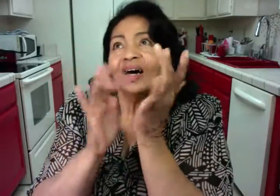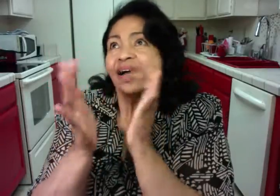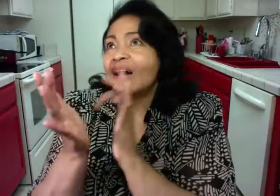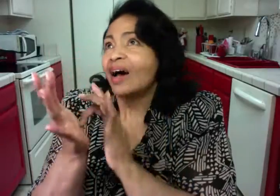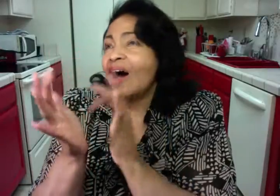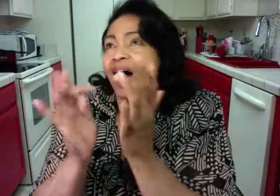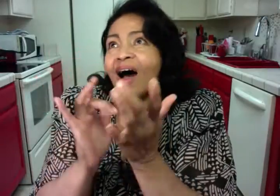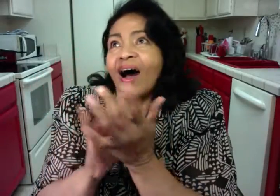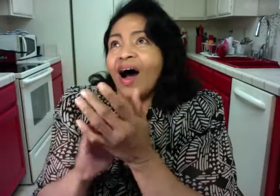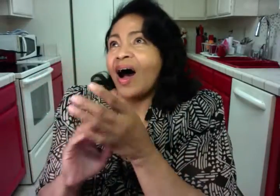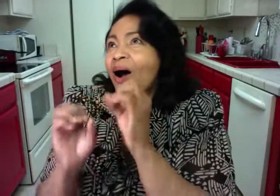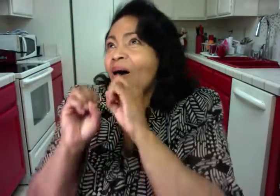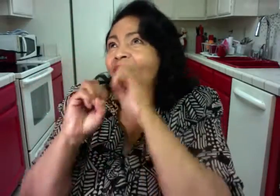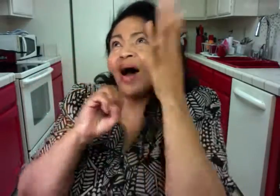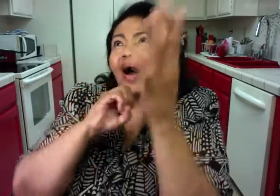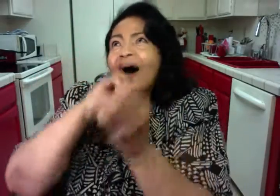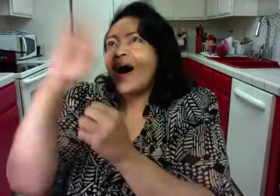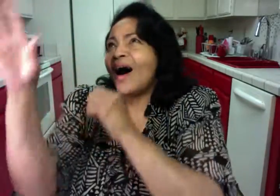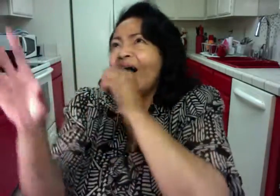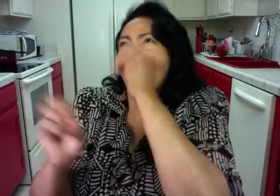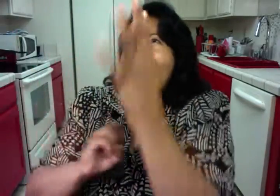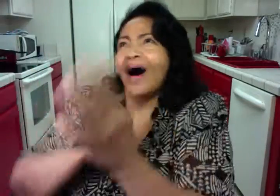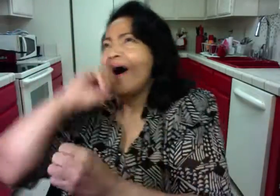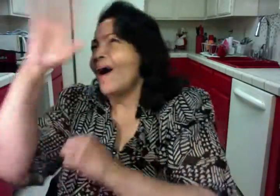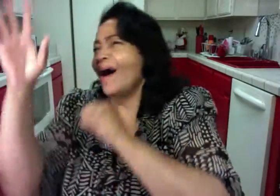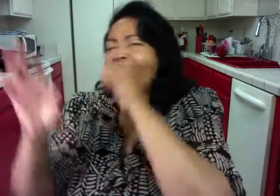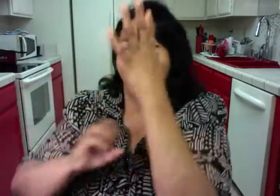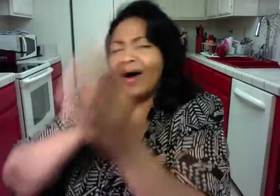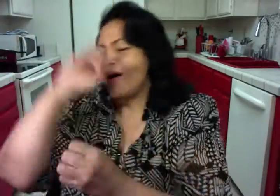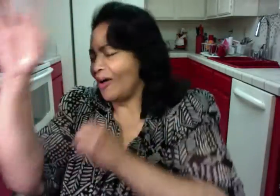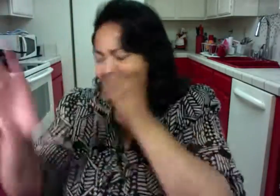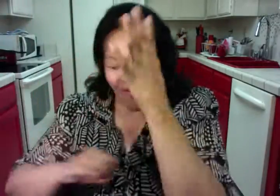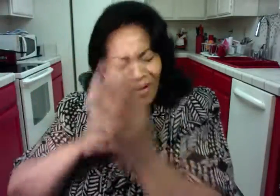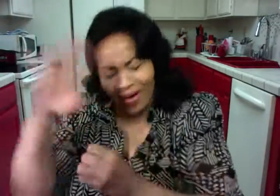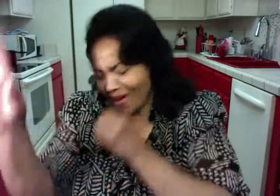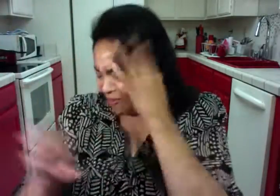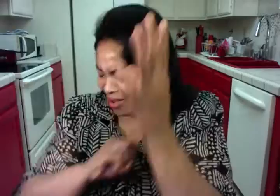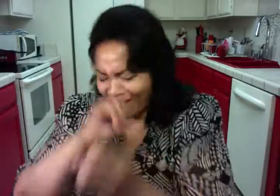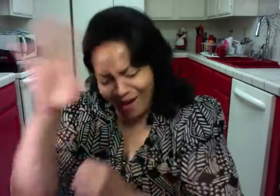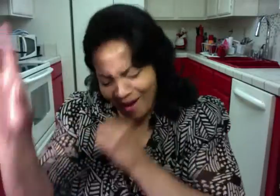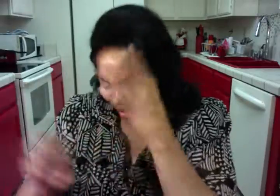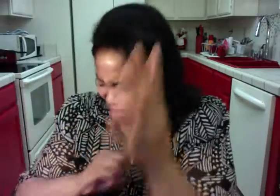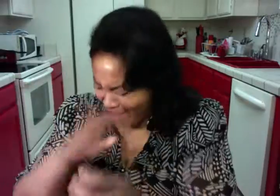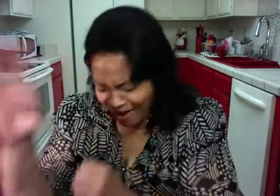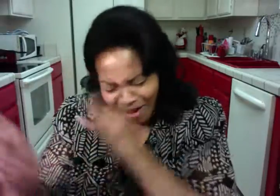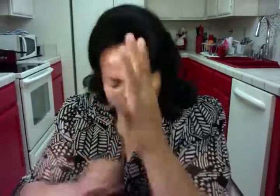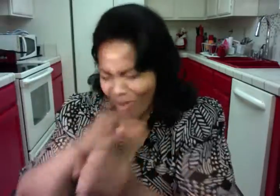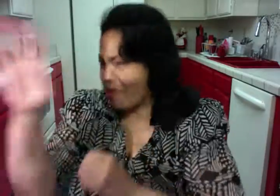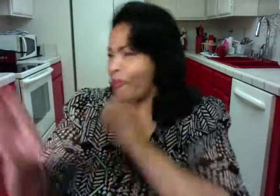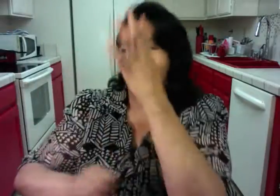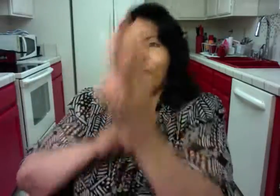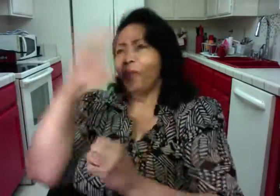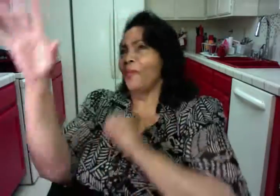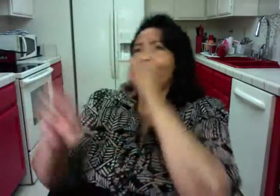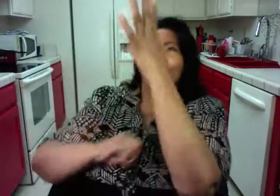and I'll praise him, I'll praise him forever, my